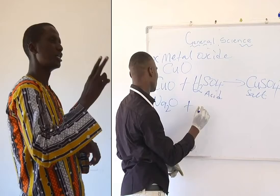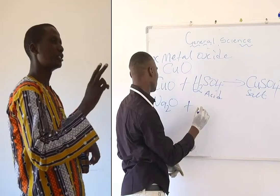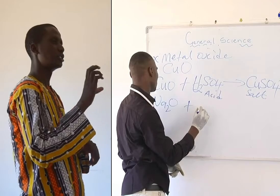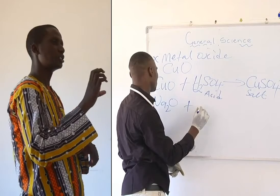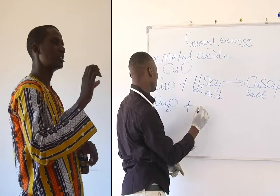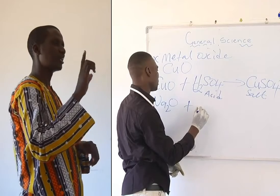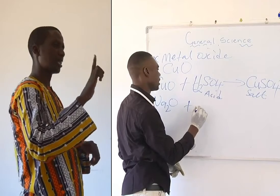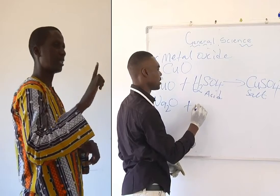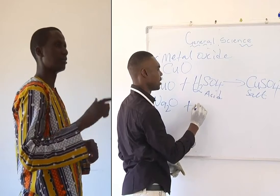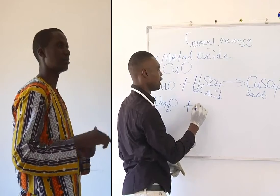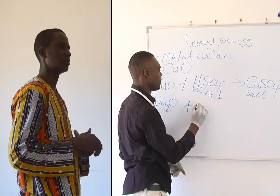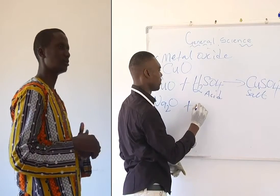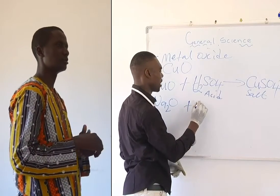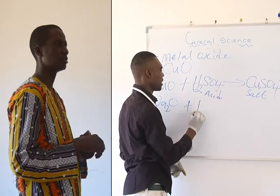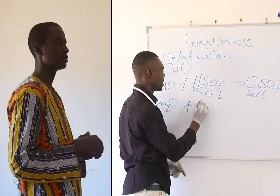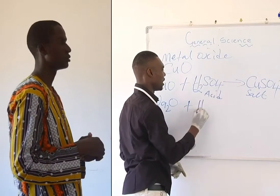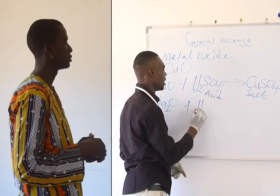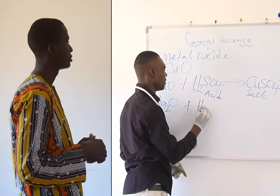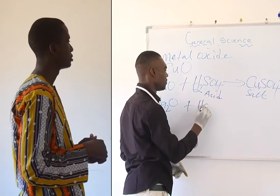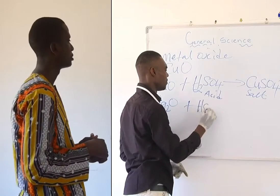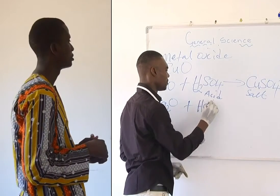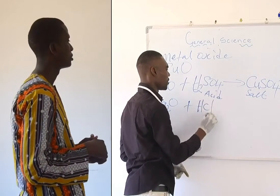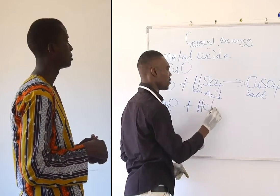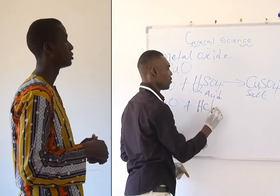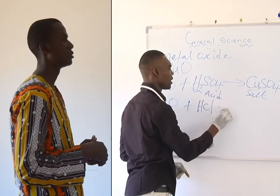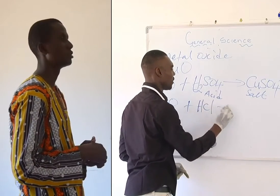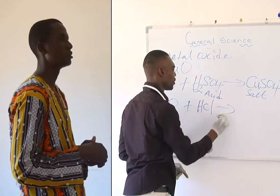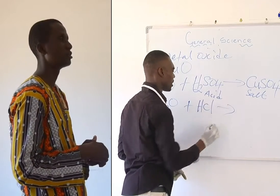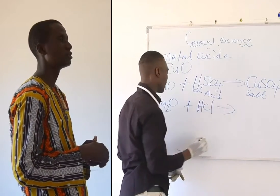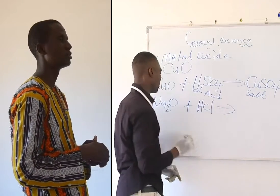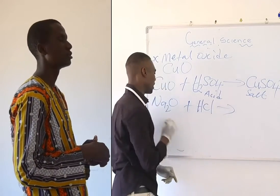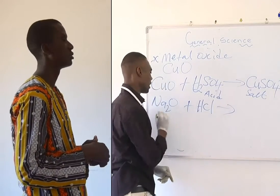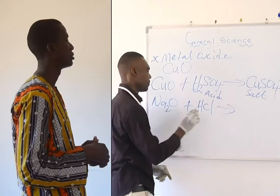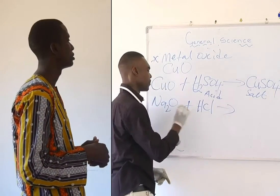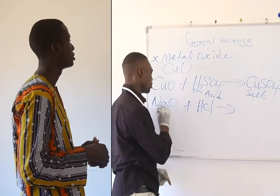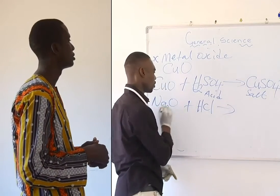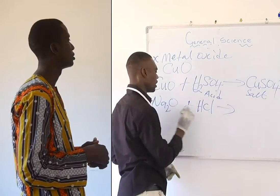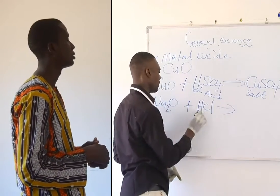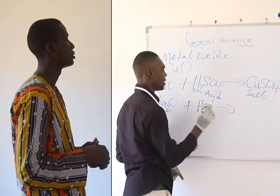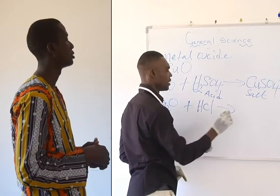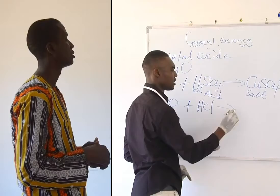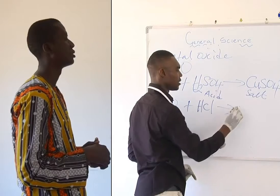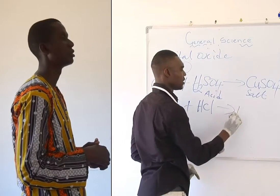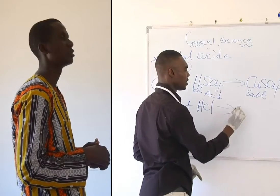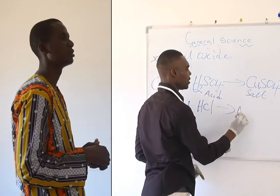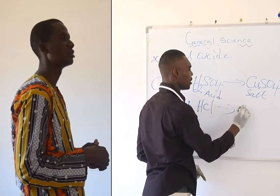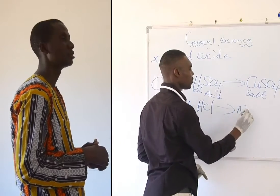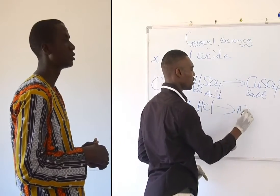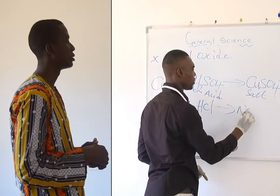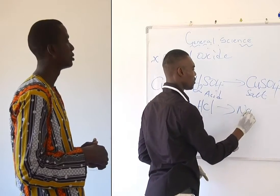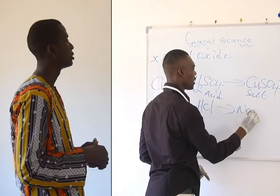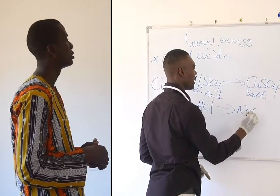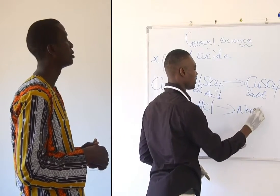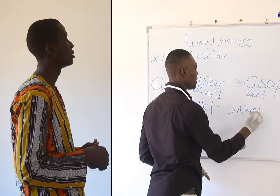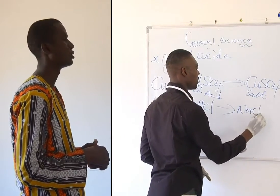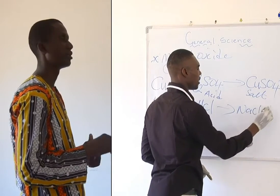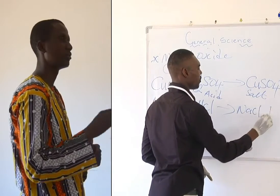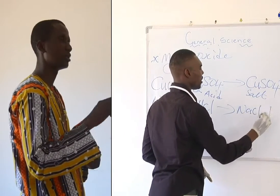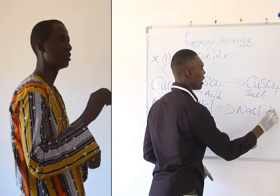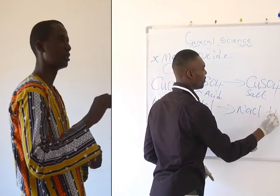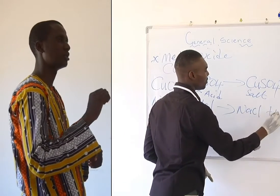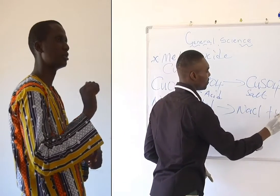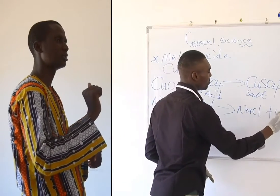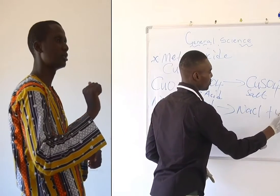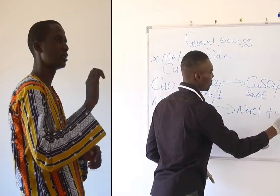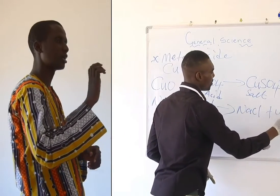acid. Let's say HCl. What are we going to have here? Sodium, and this is sodium chloride, and